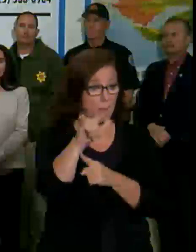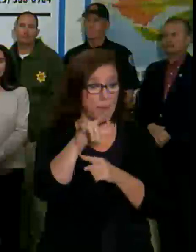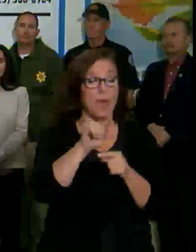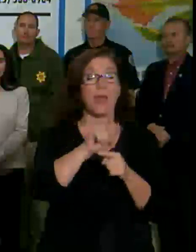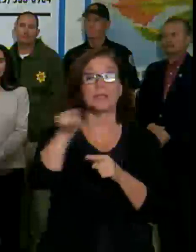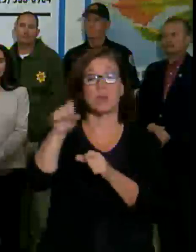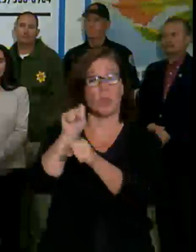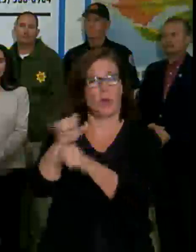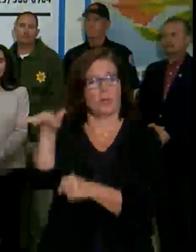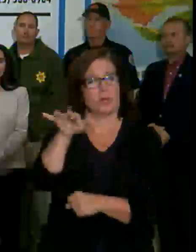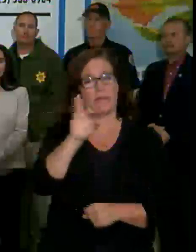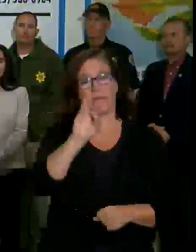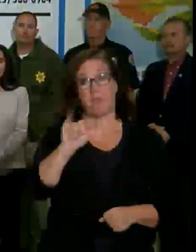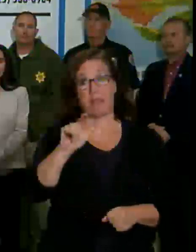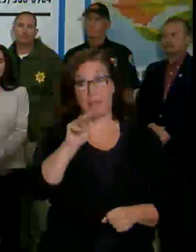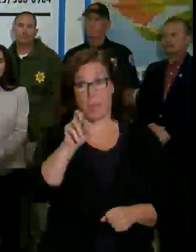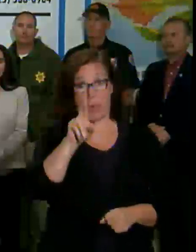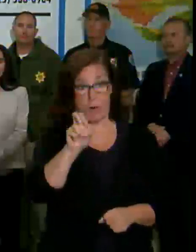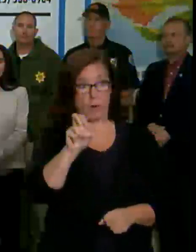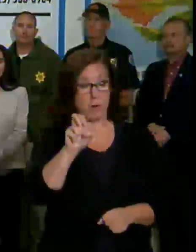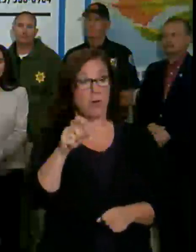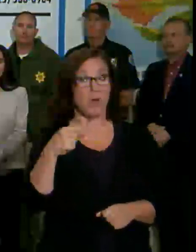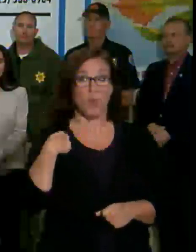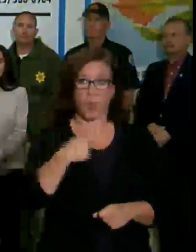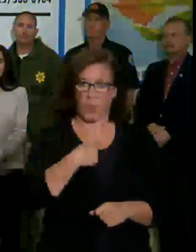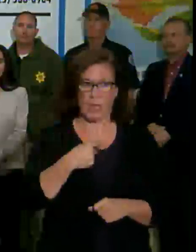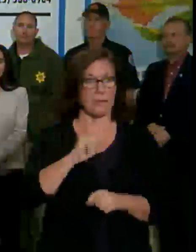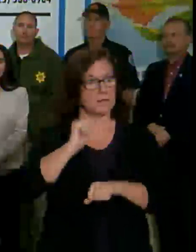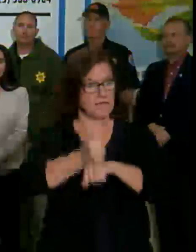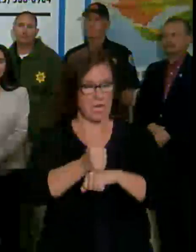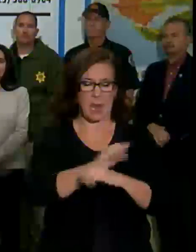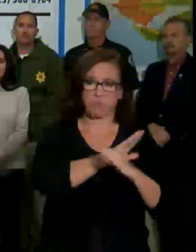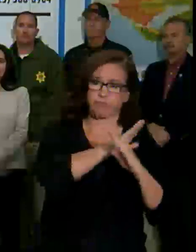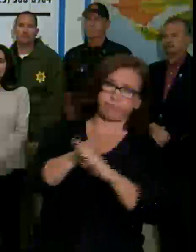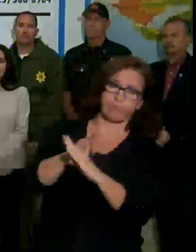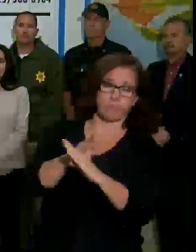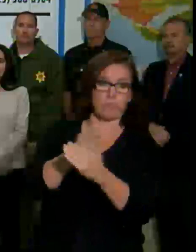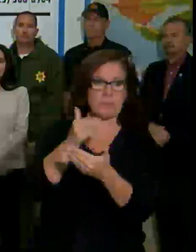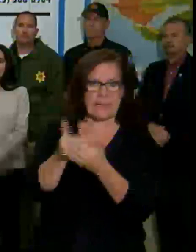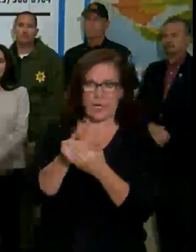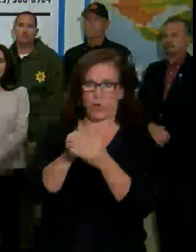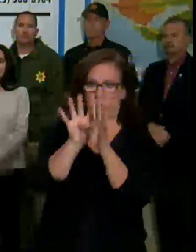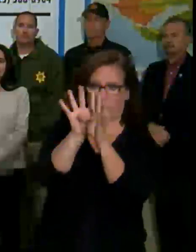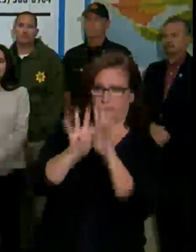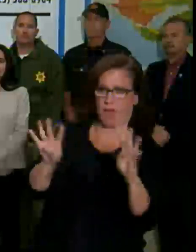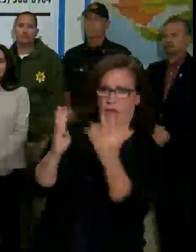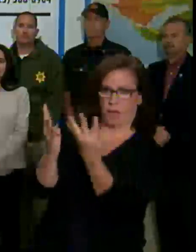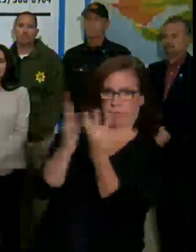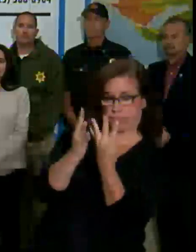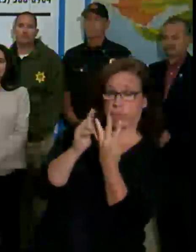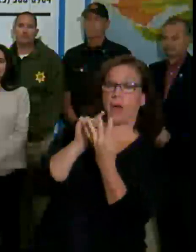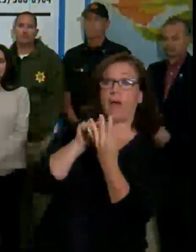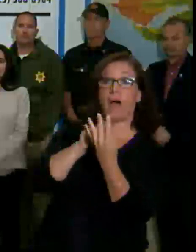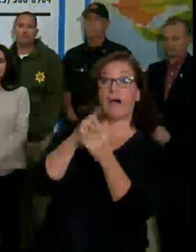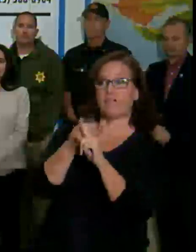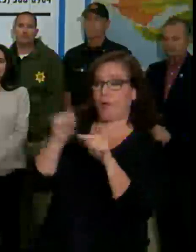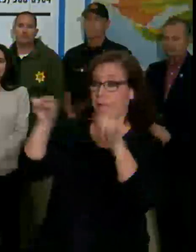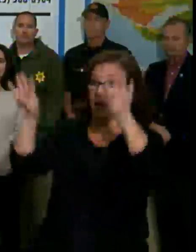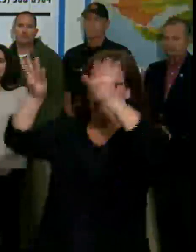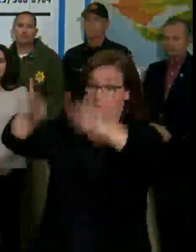there, and we have fire line directly on the fire's edge coming out of the valley floor and up the slope. Thank